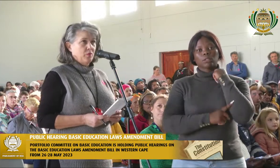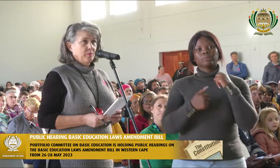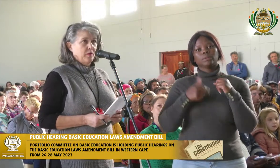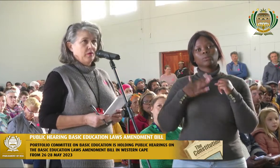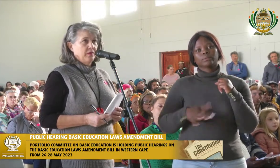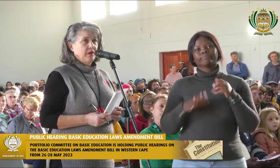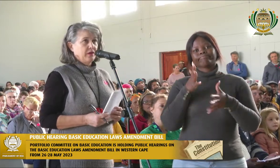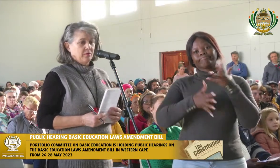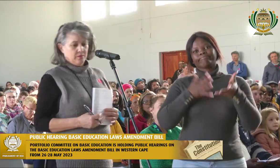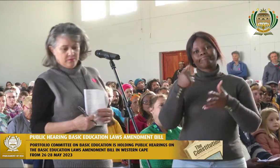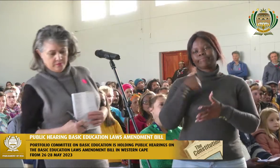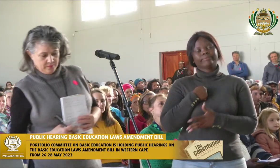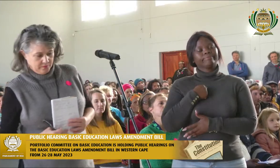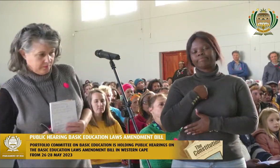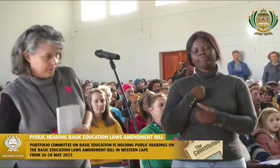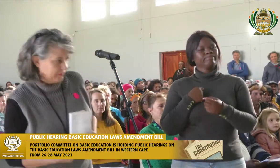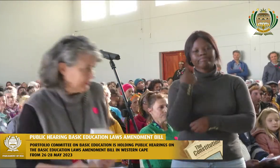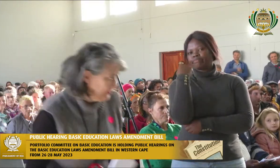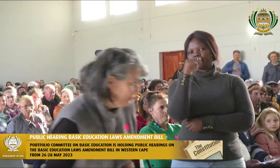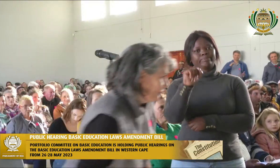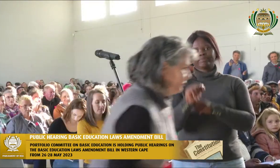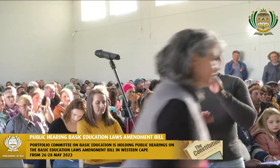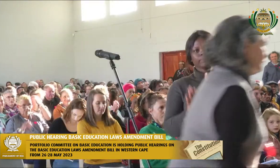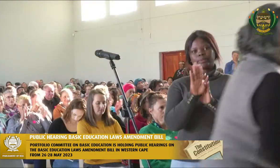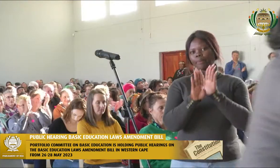not support the bill. Thank you.